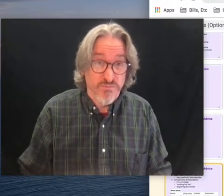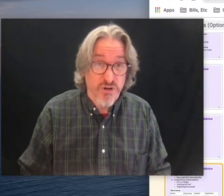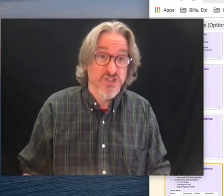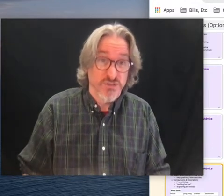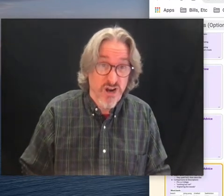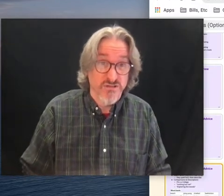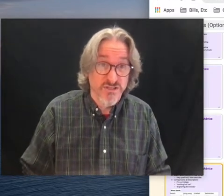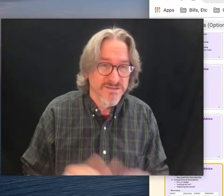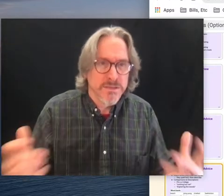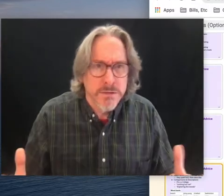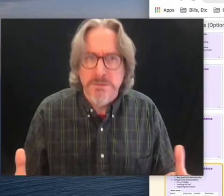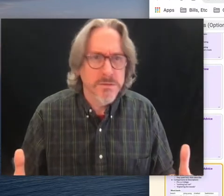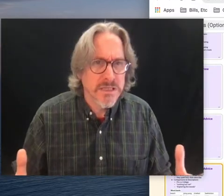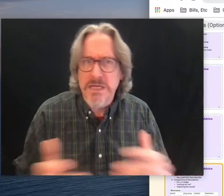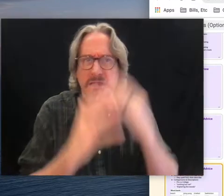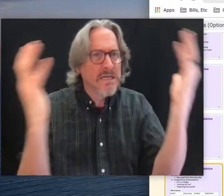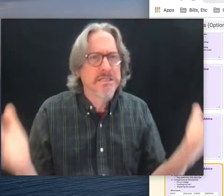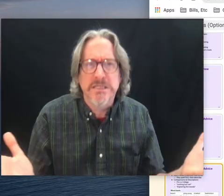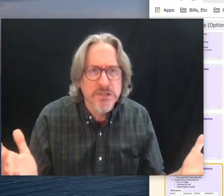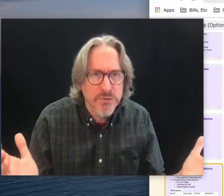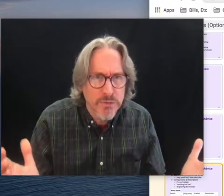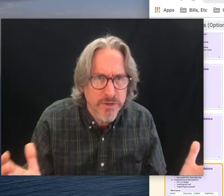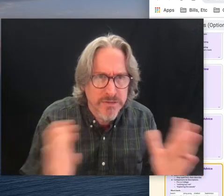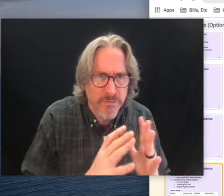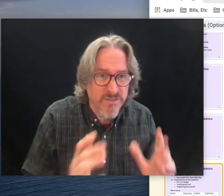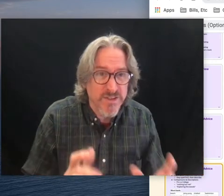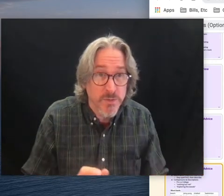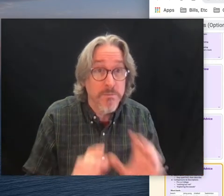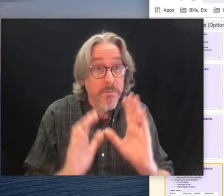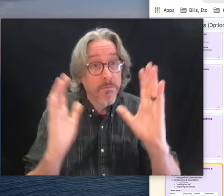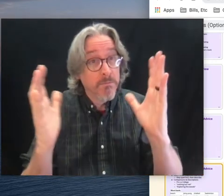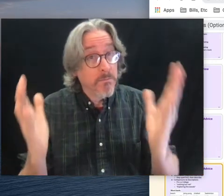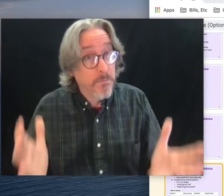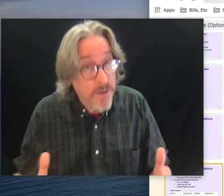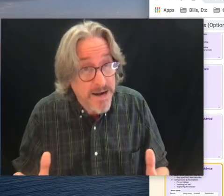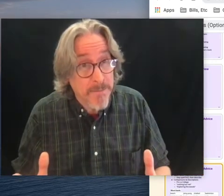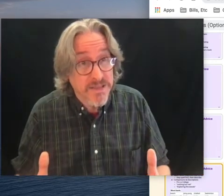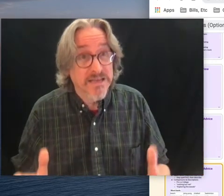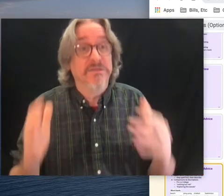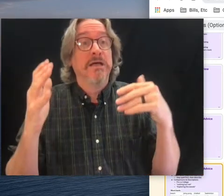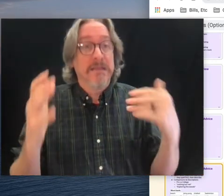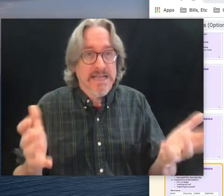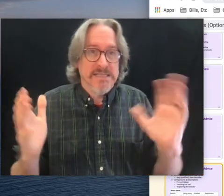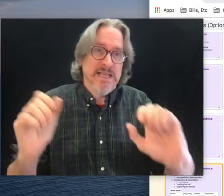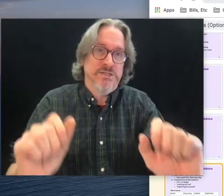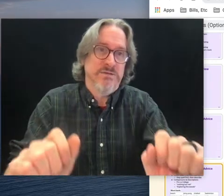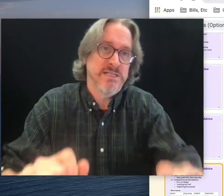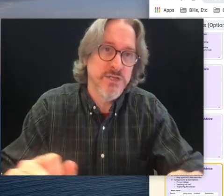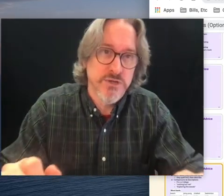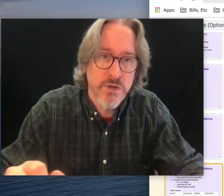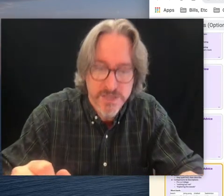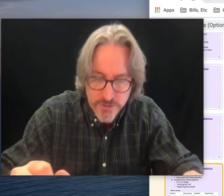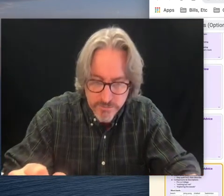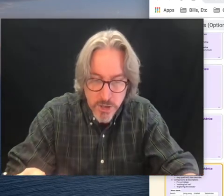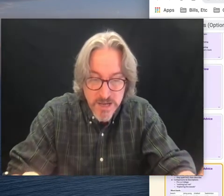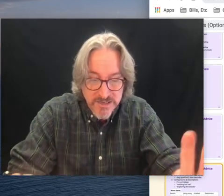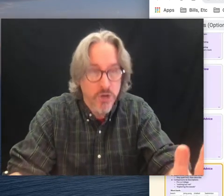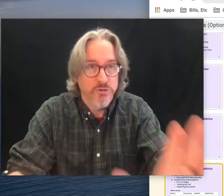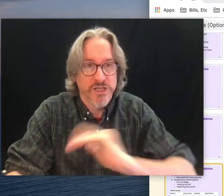like Brussels sprouts. Nothing to do with the previous one. But I believe that's the answer. That's the trick